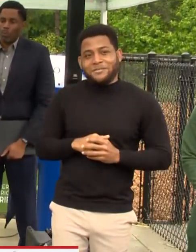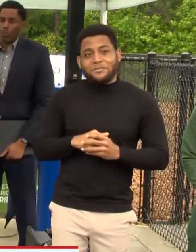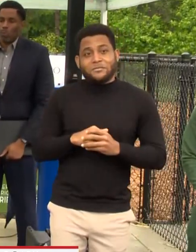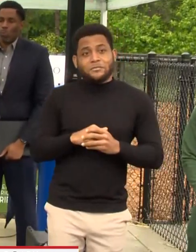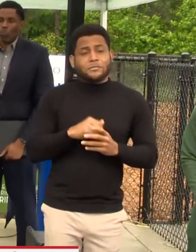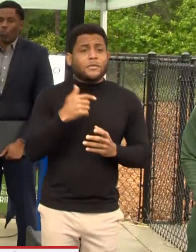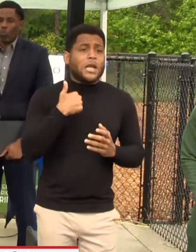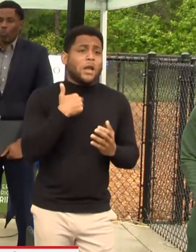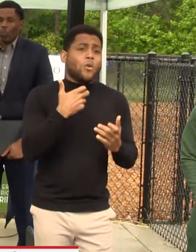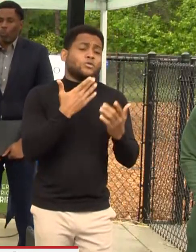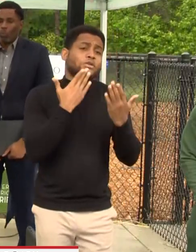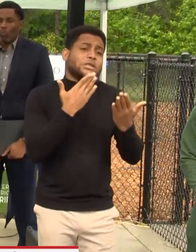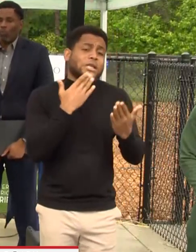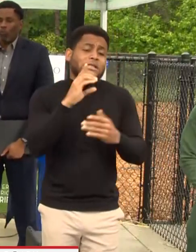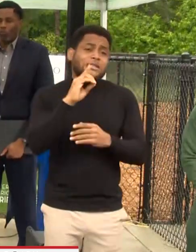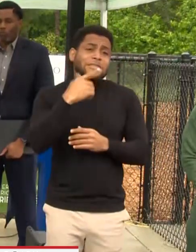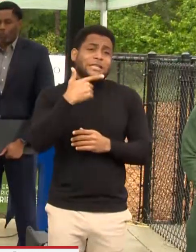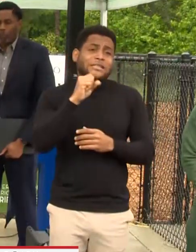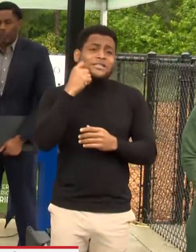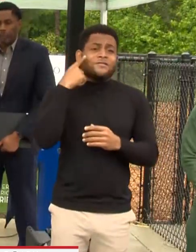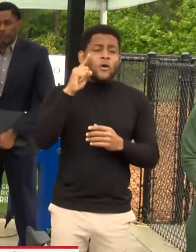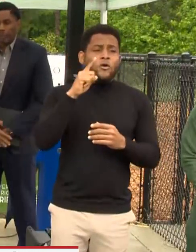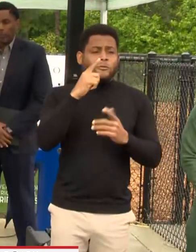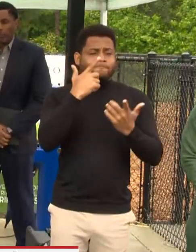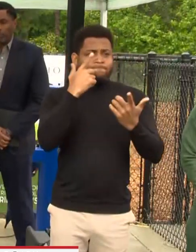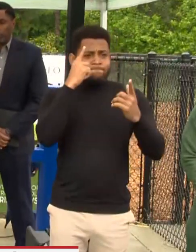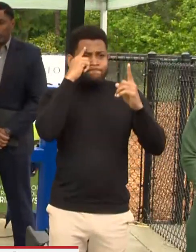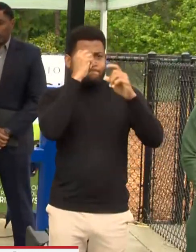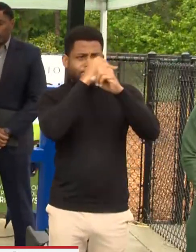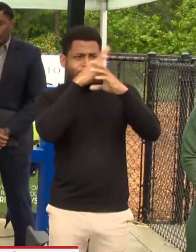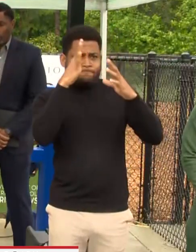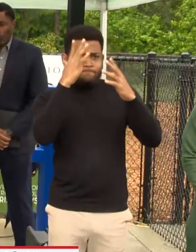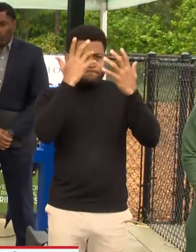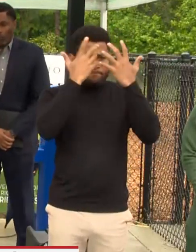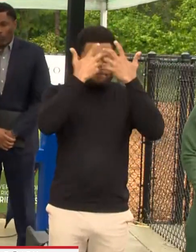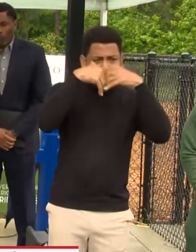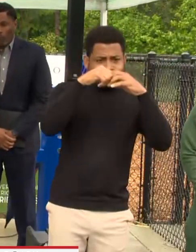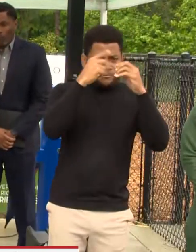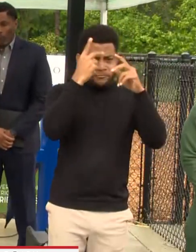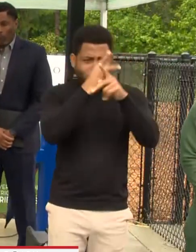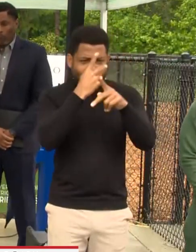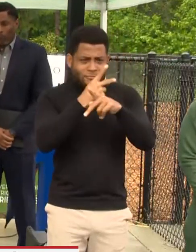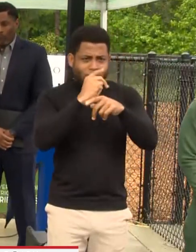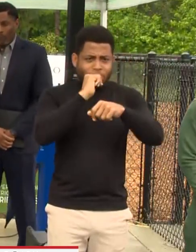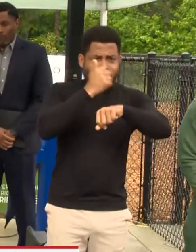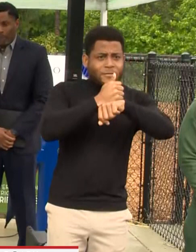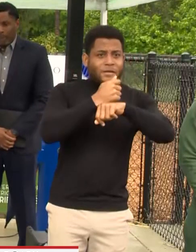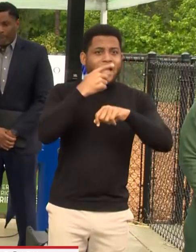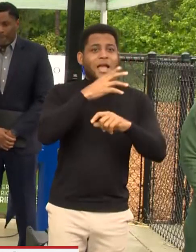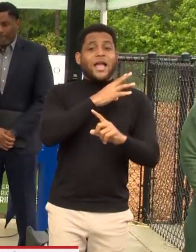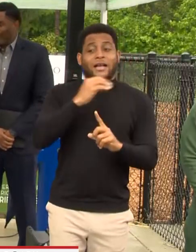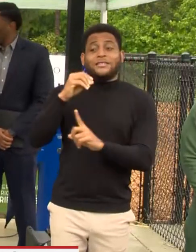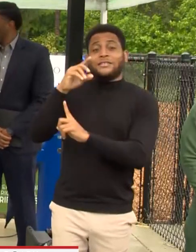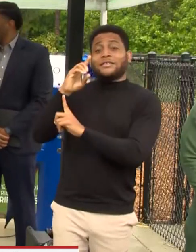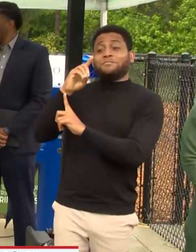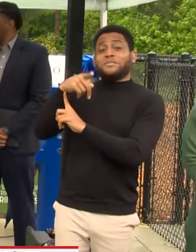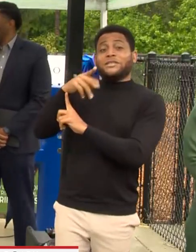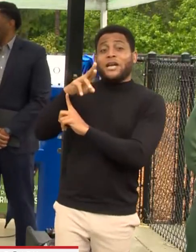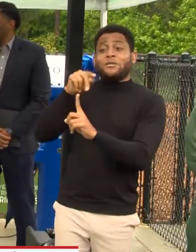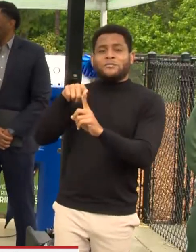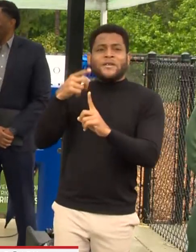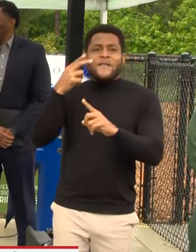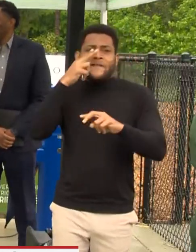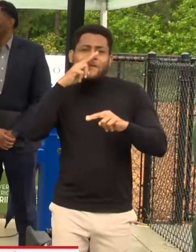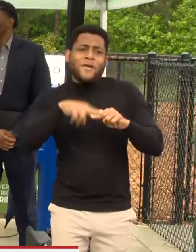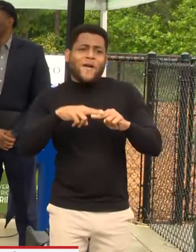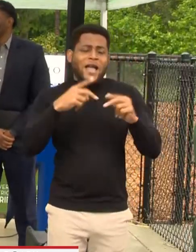the community's vision to life here. And of course, DPR, who makes the fun happen